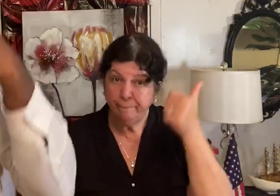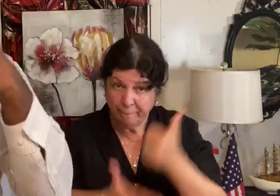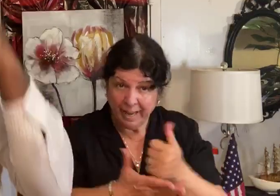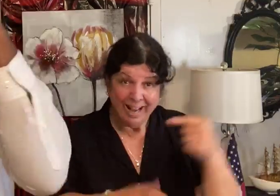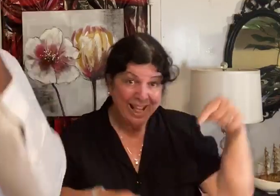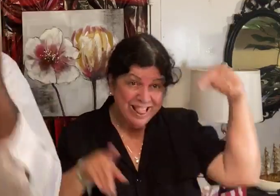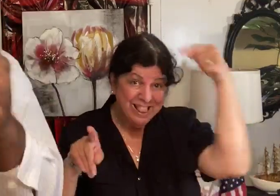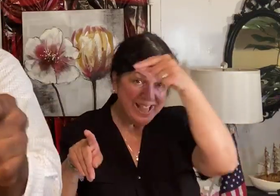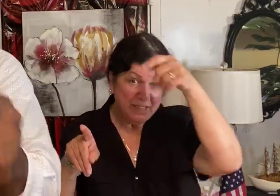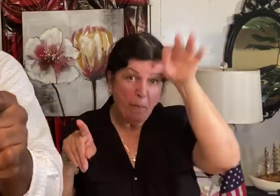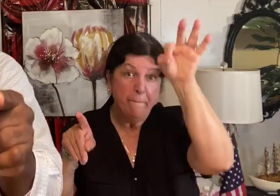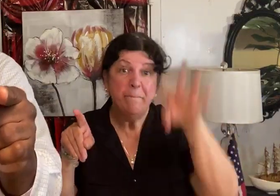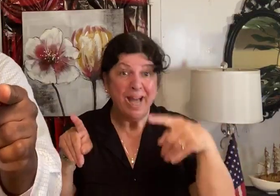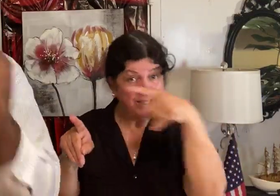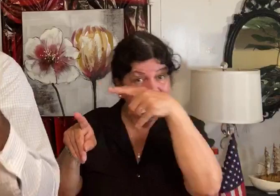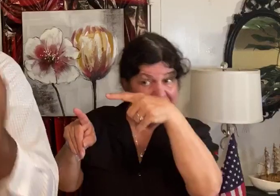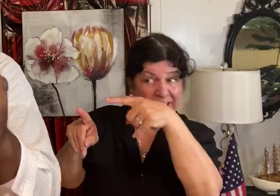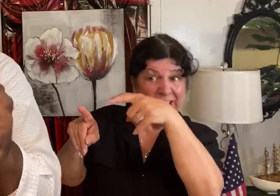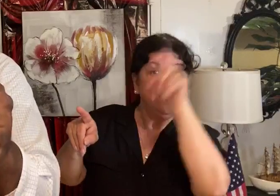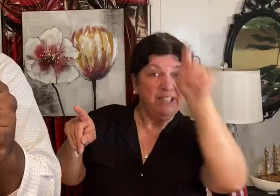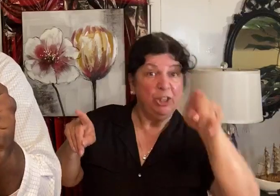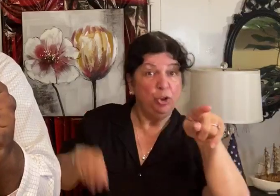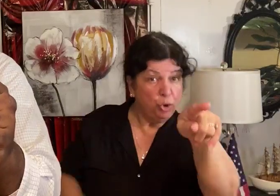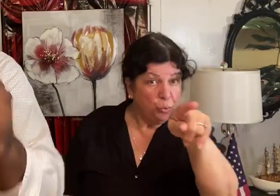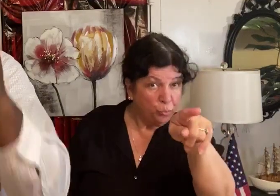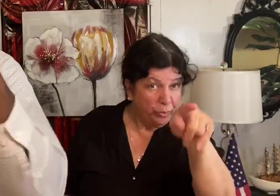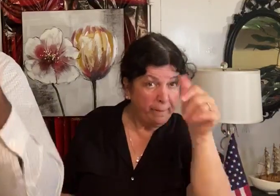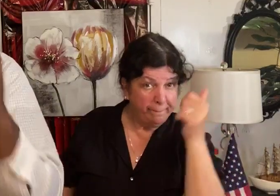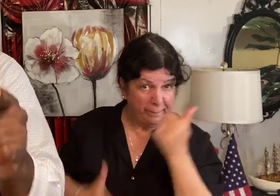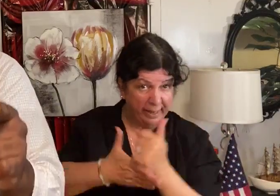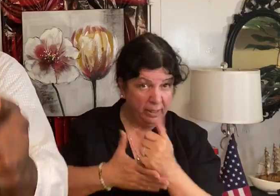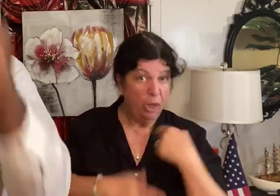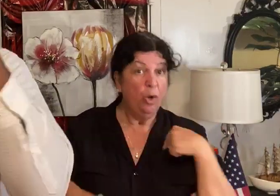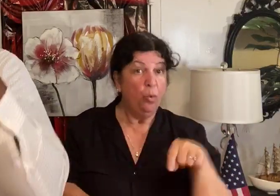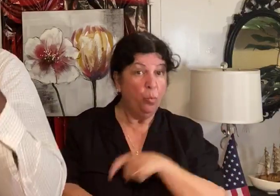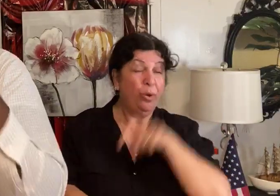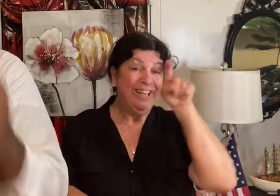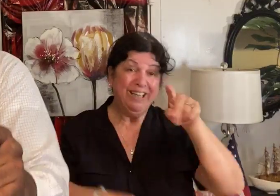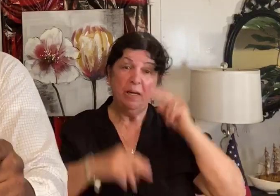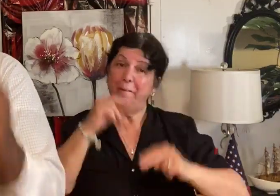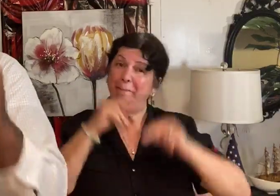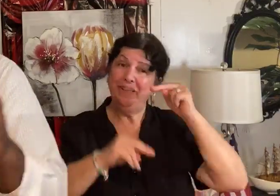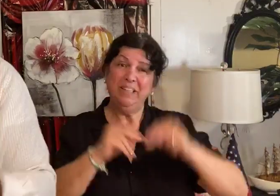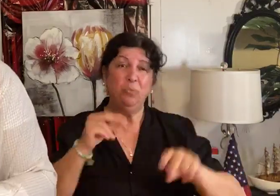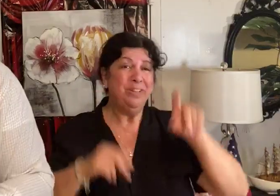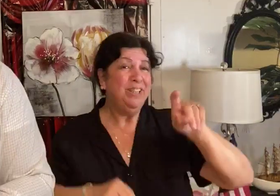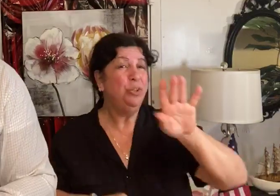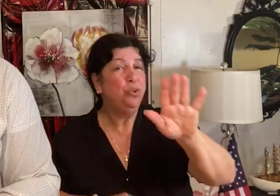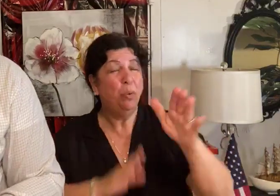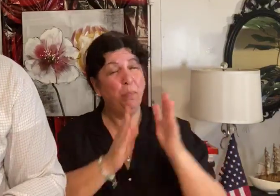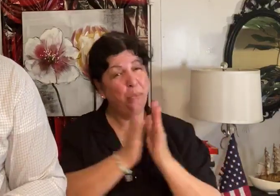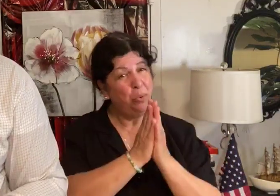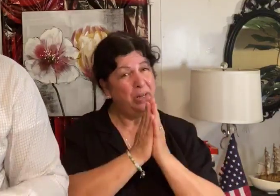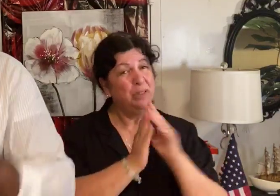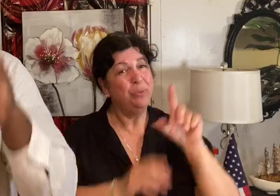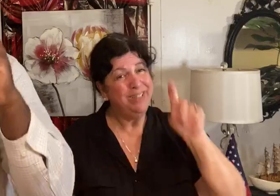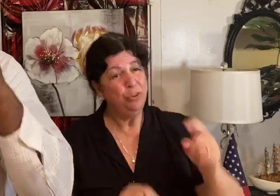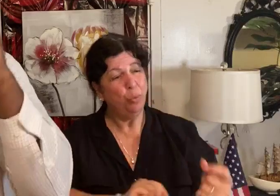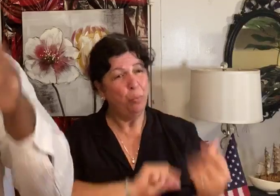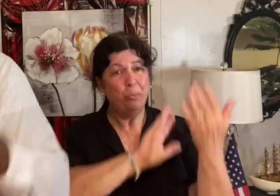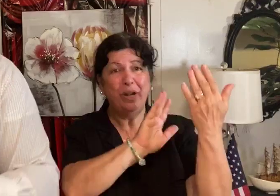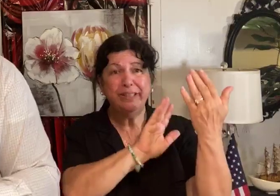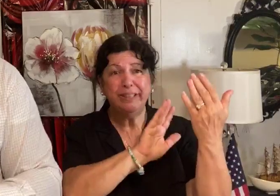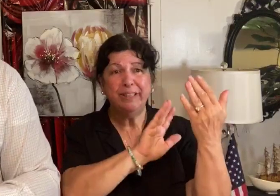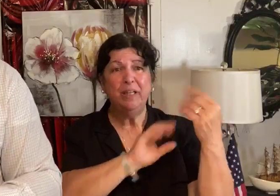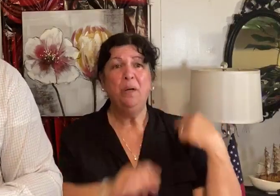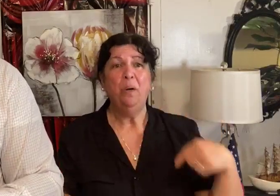This pastor needs you. Amen. All right, we need a building. We need your prayers. We need your presence. Okay, we